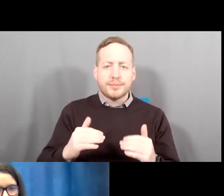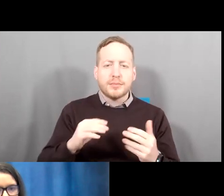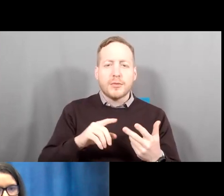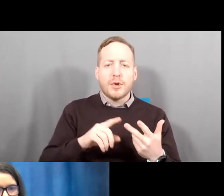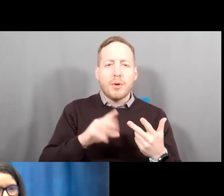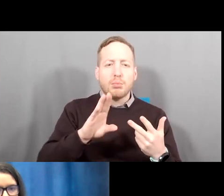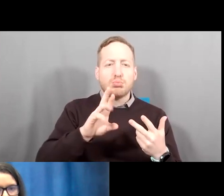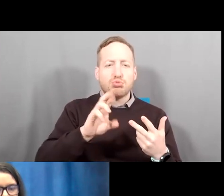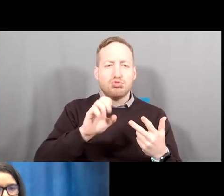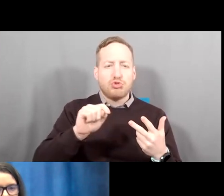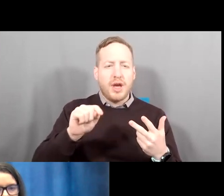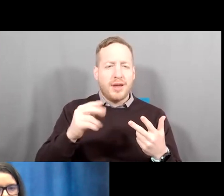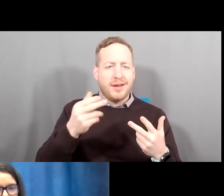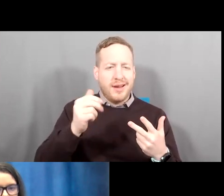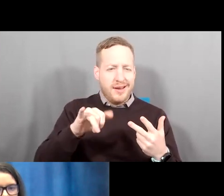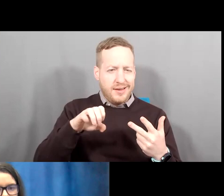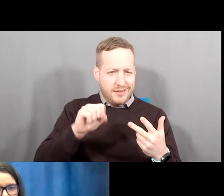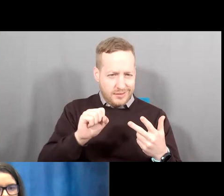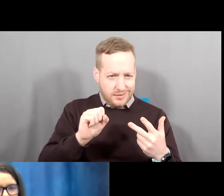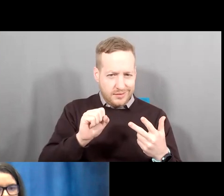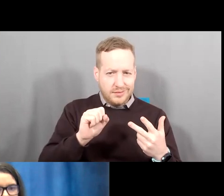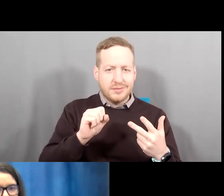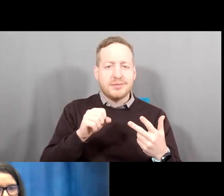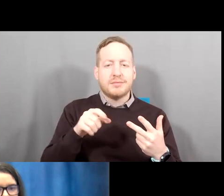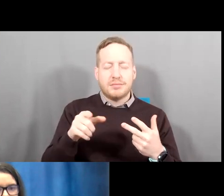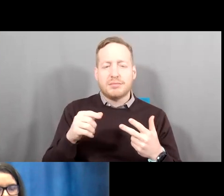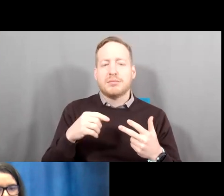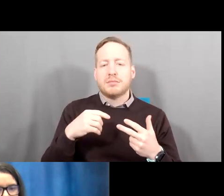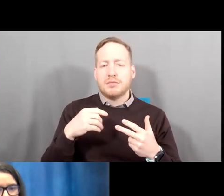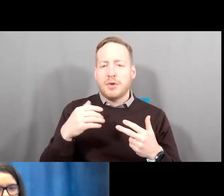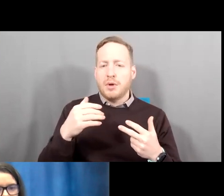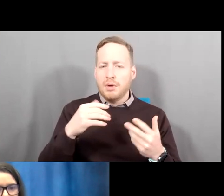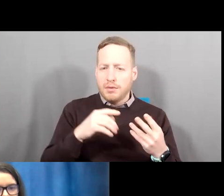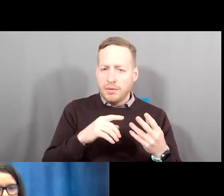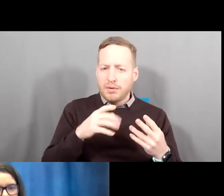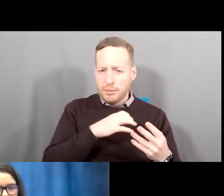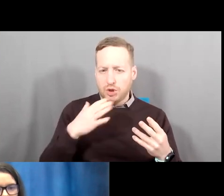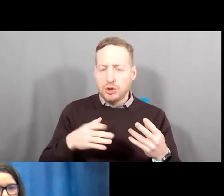She's the secretary. And I also see Brett Hayes' name, Brett,